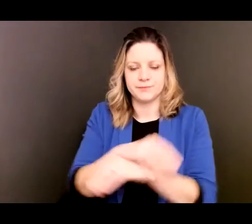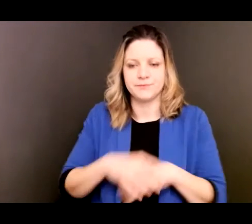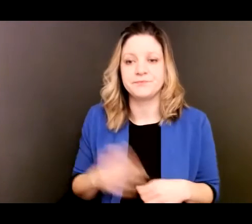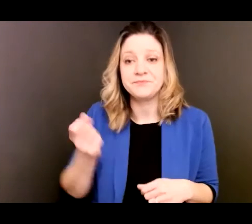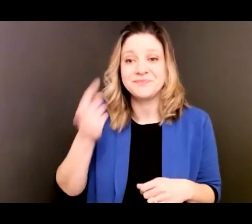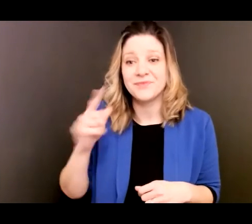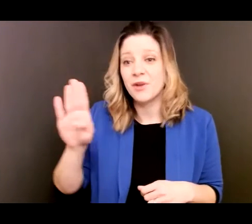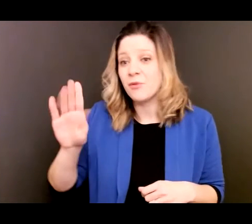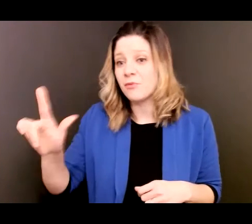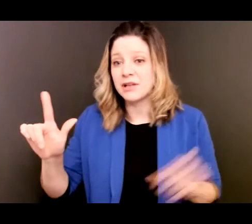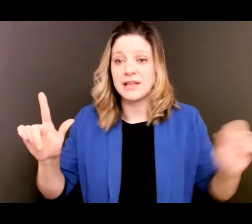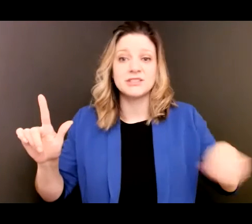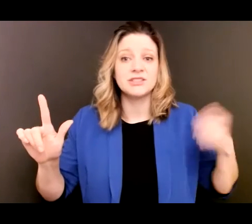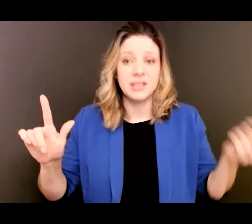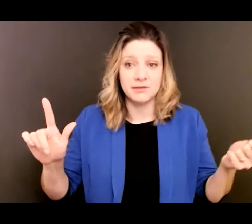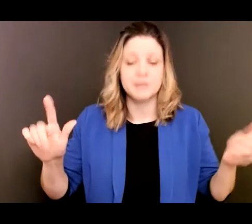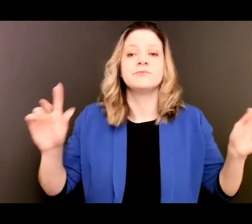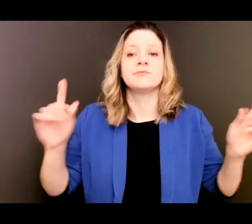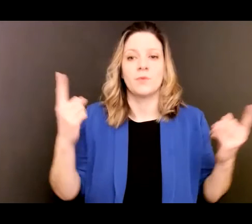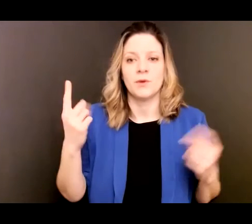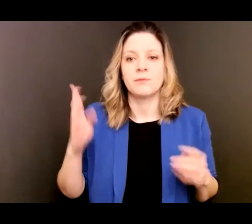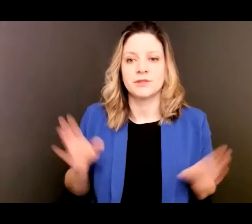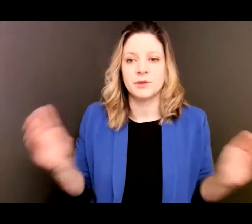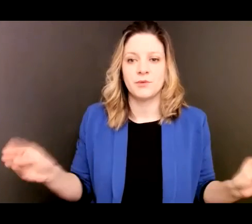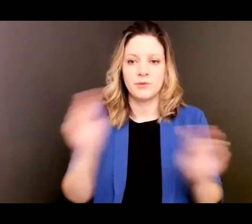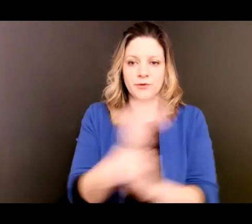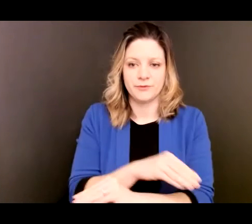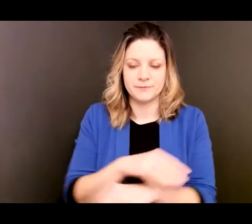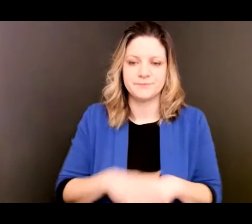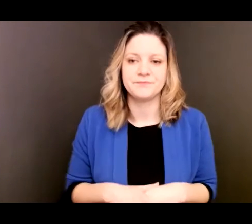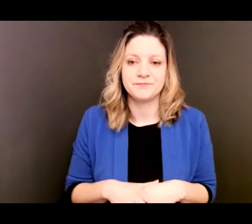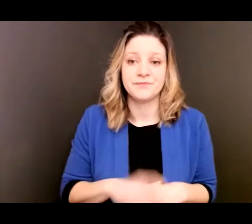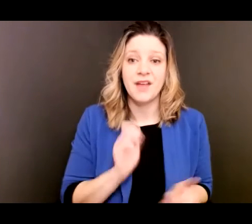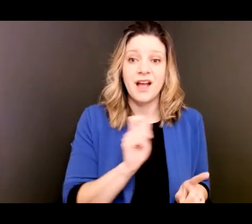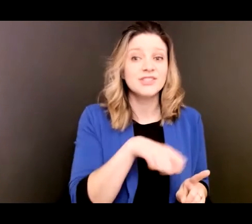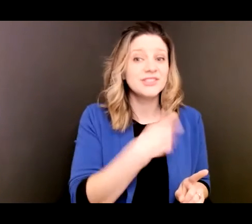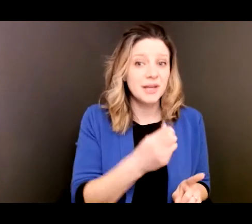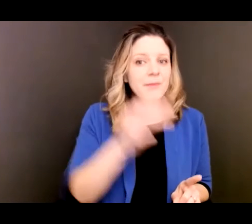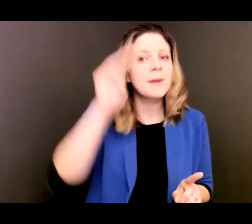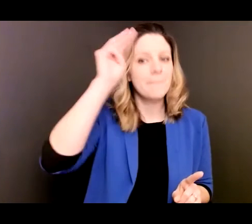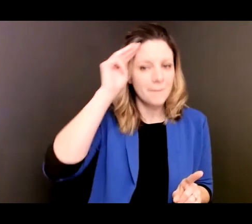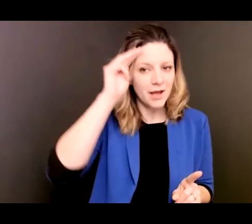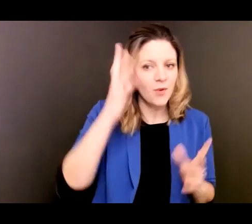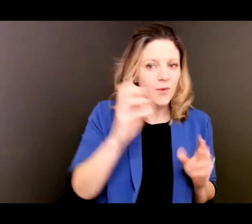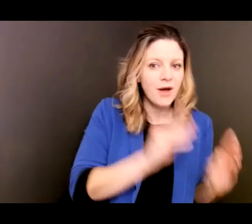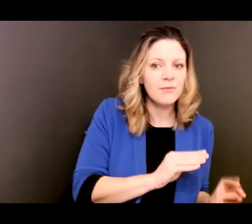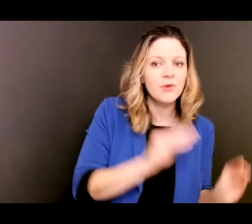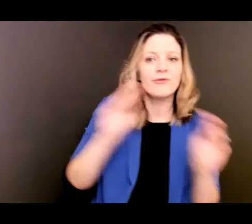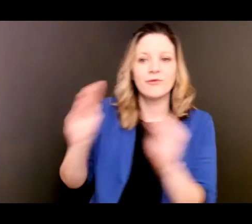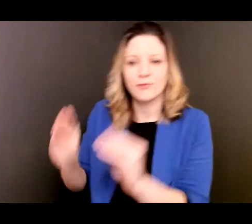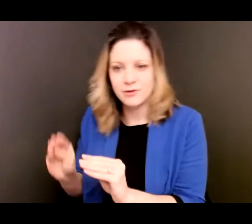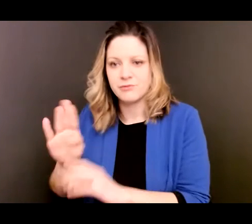This involves a switch in rooms for Michael at Chaplain and John at Brook Lane.